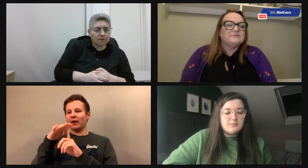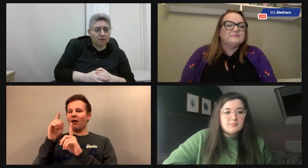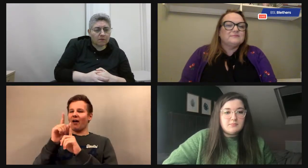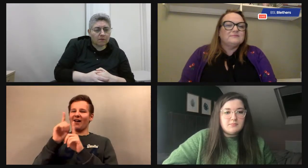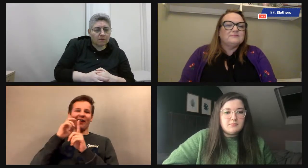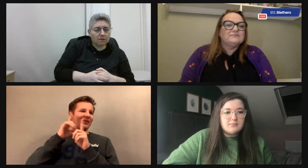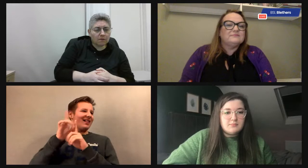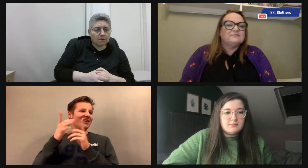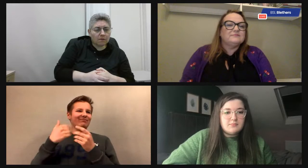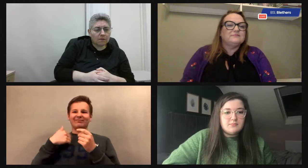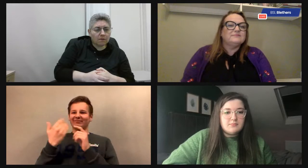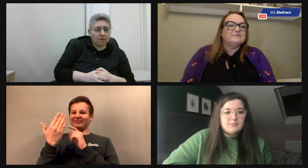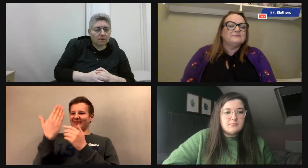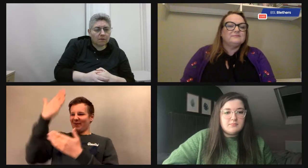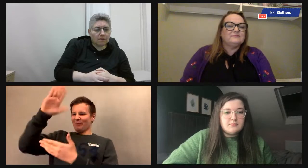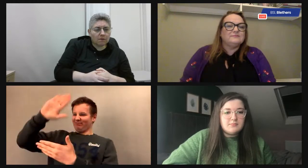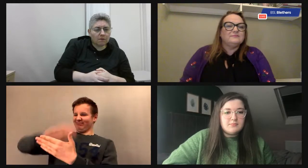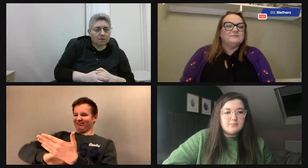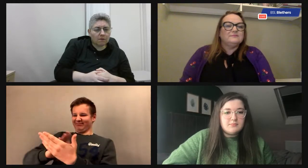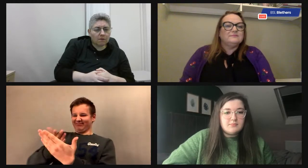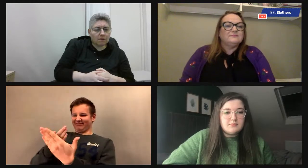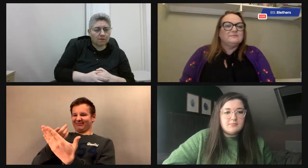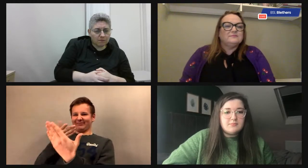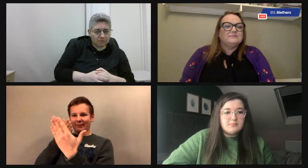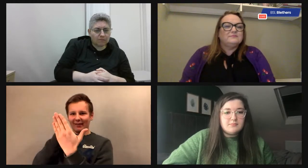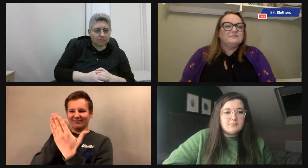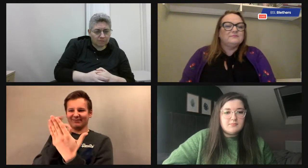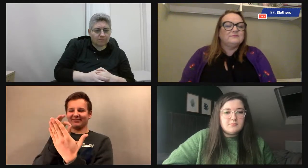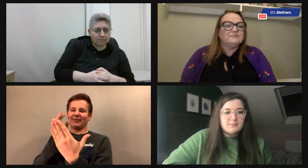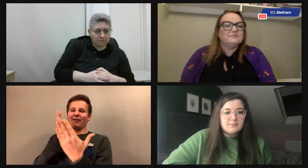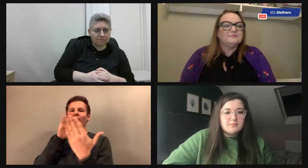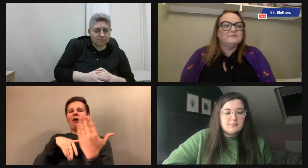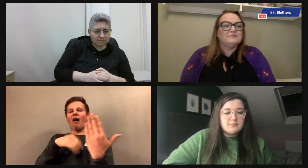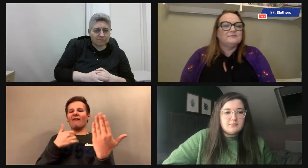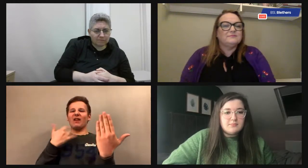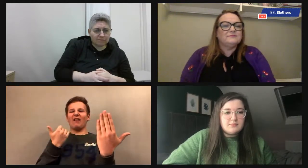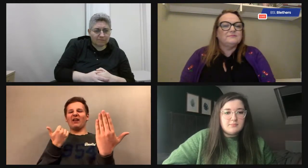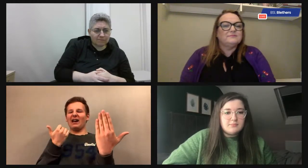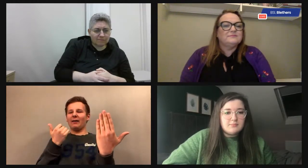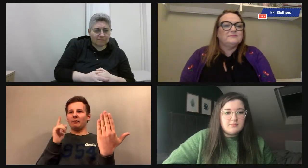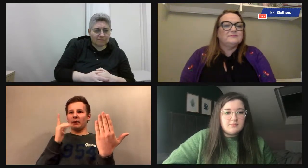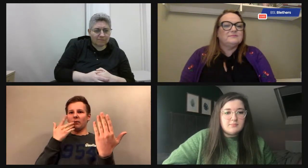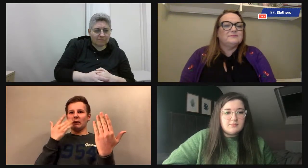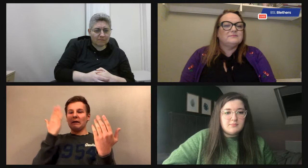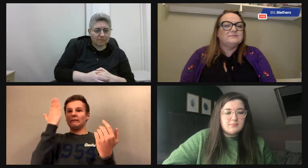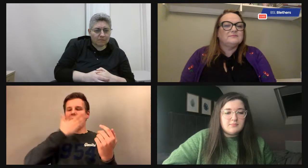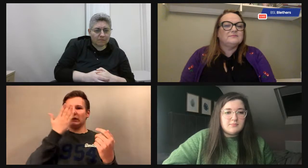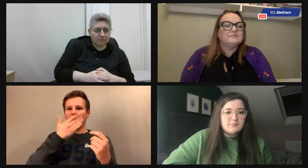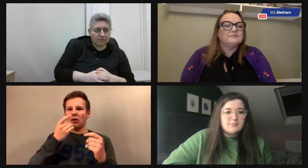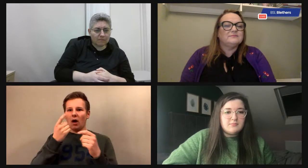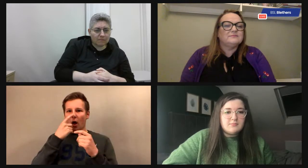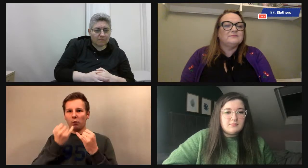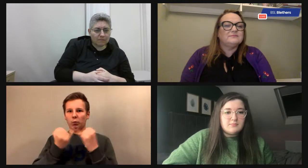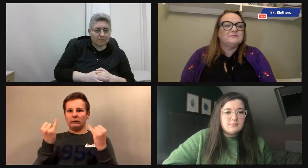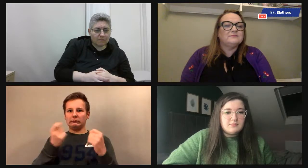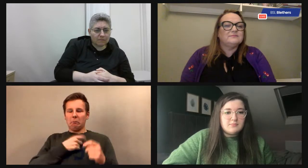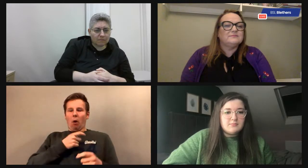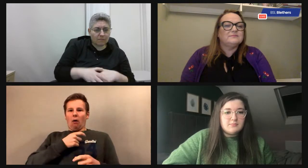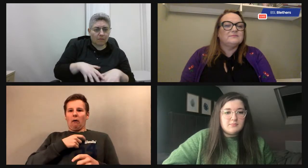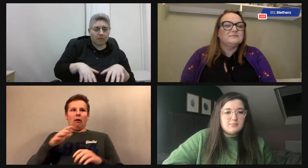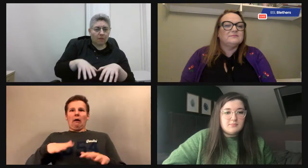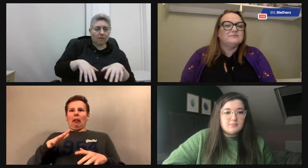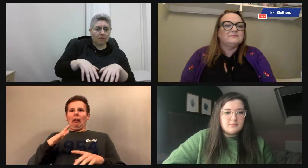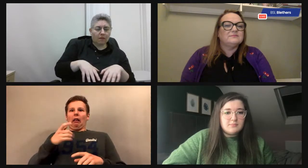social media is that some of it is fake news, and sometimes,